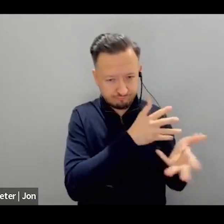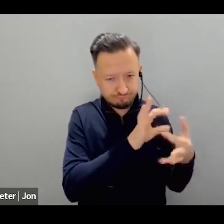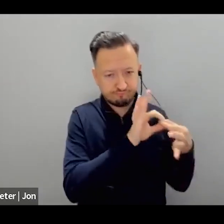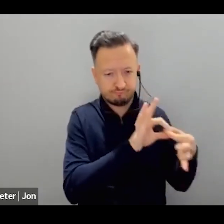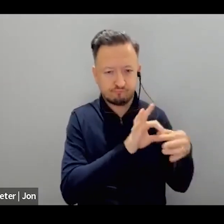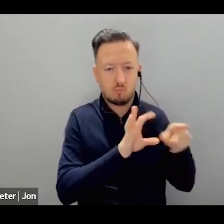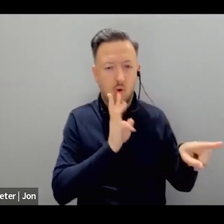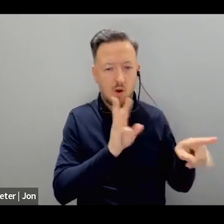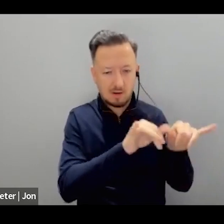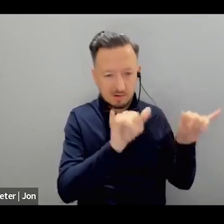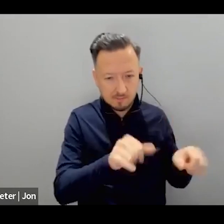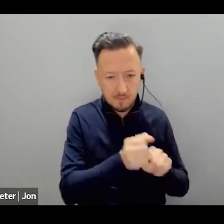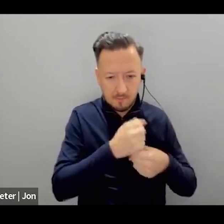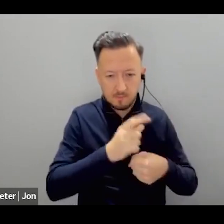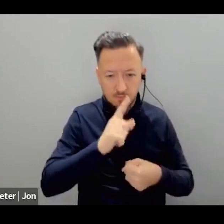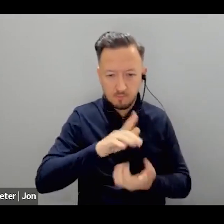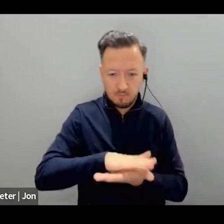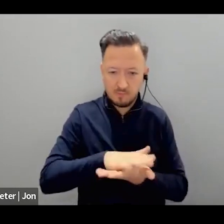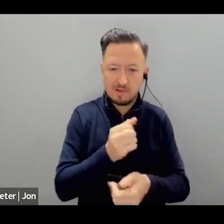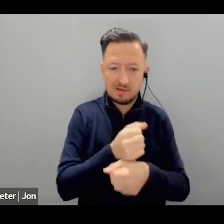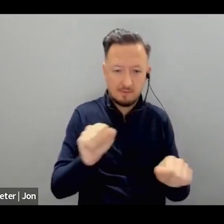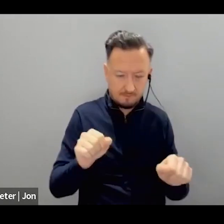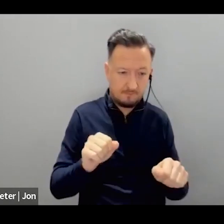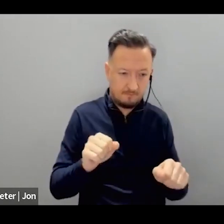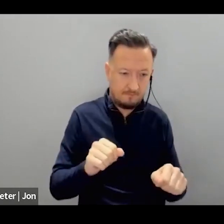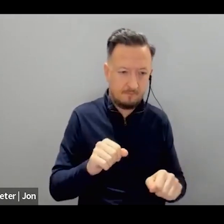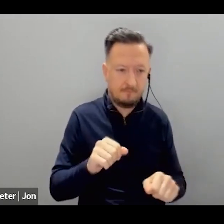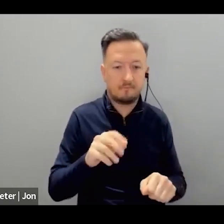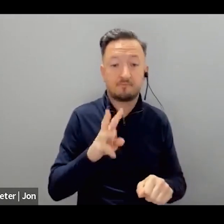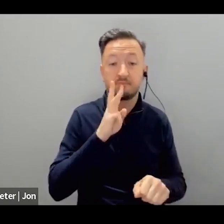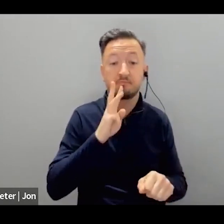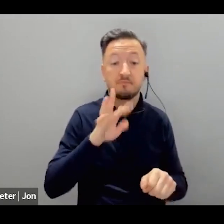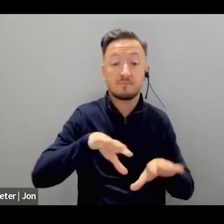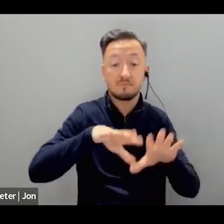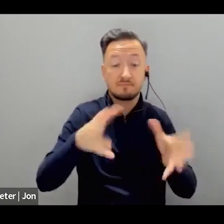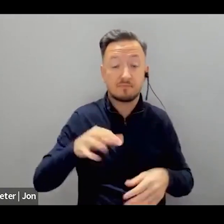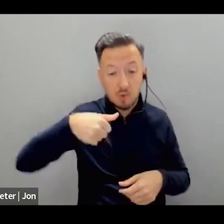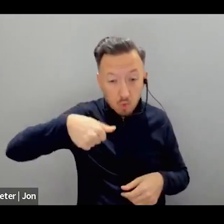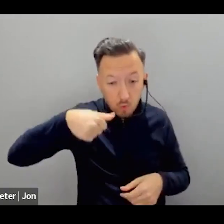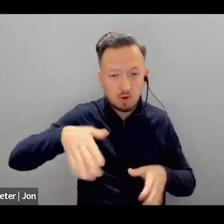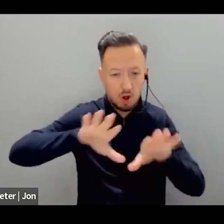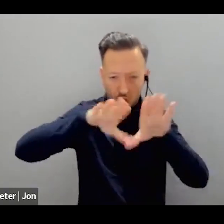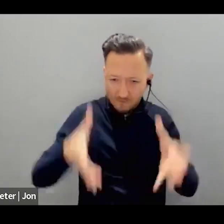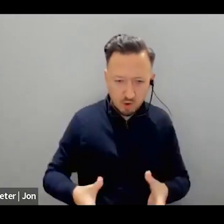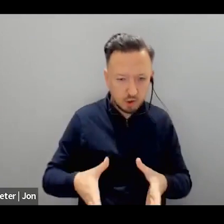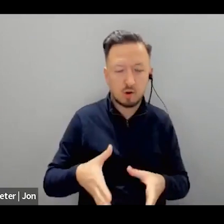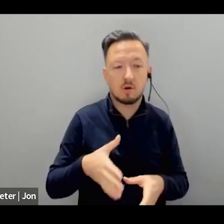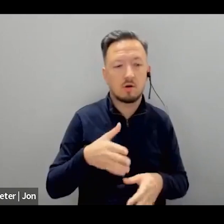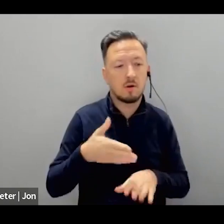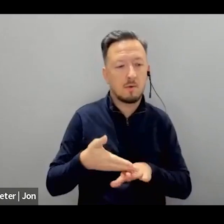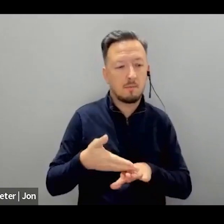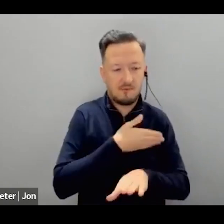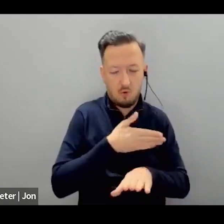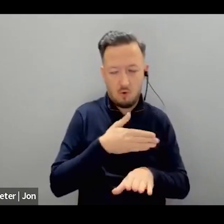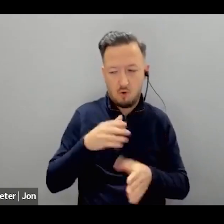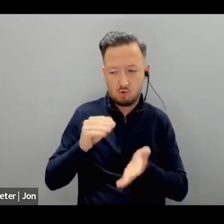that we had safe schools to open. And so we covered our water fountains before our students returned to the schools, and we will keep